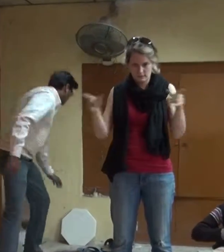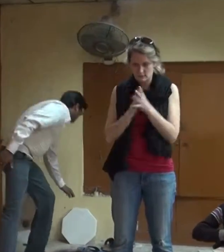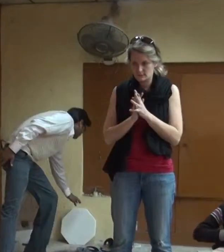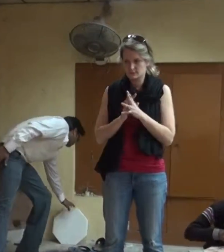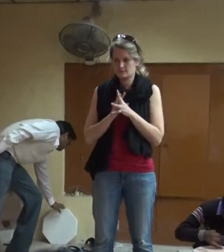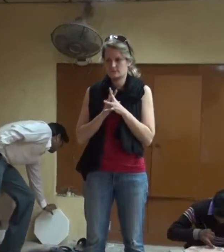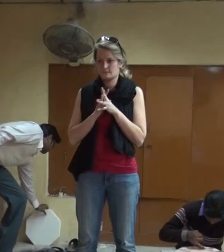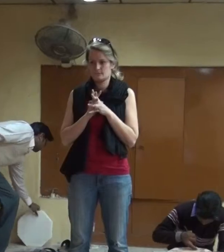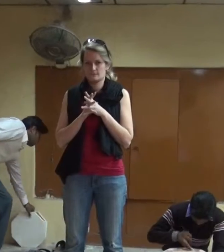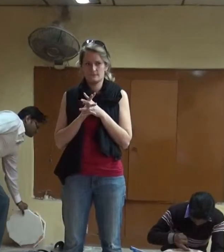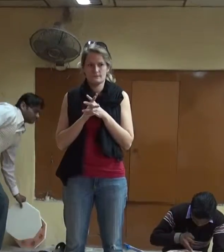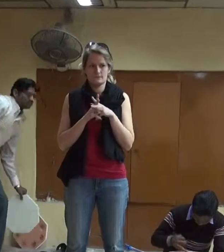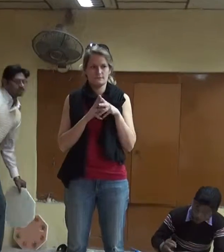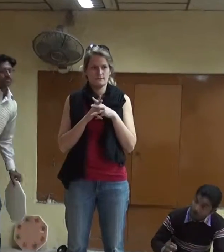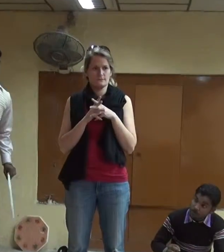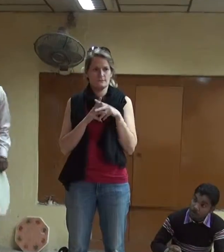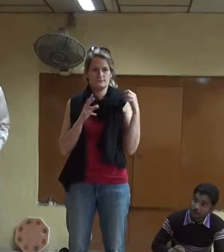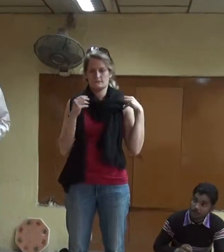Wow.